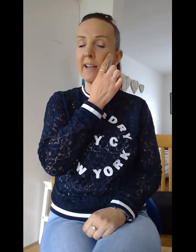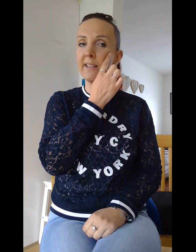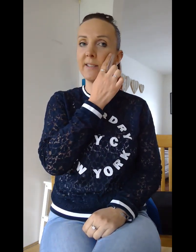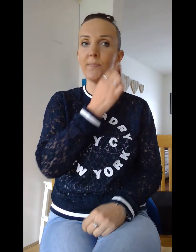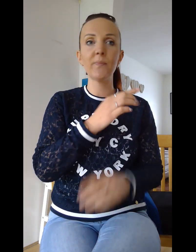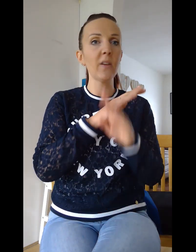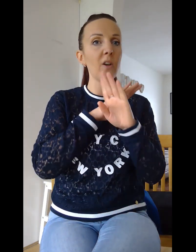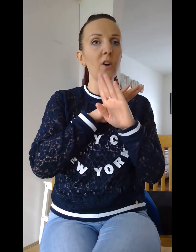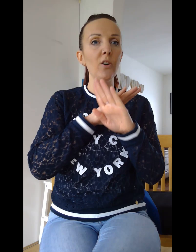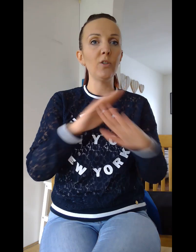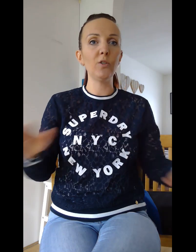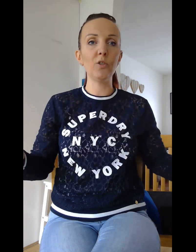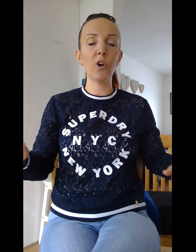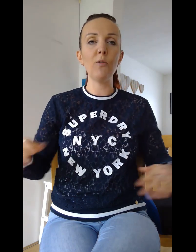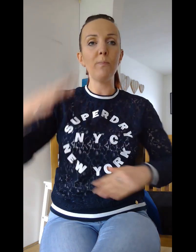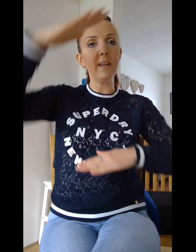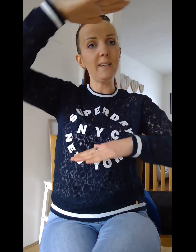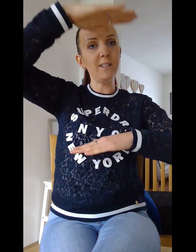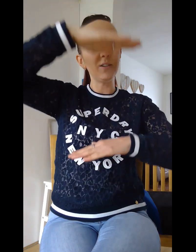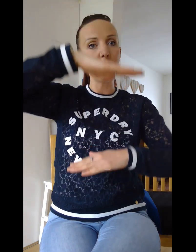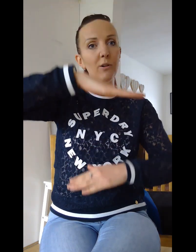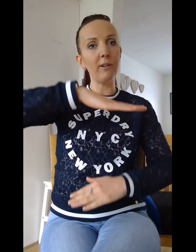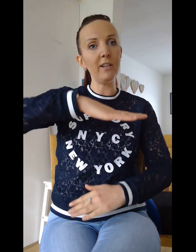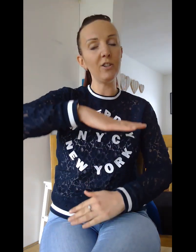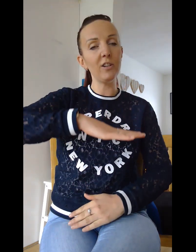eyes, don't be discouraged.